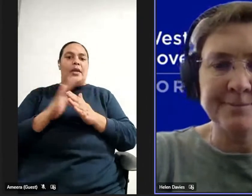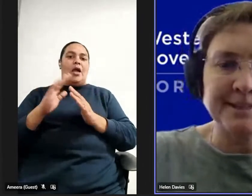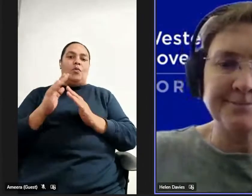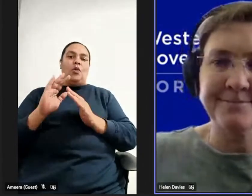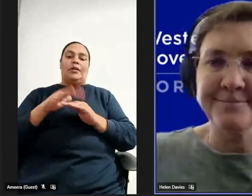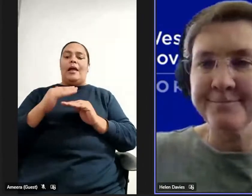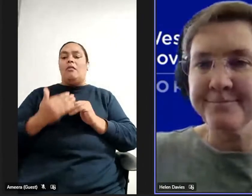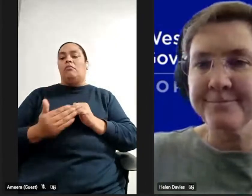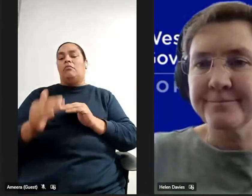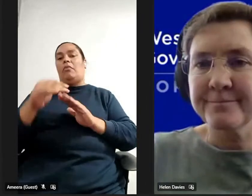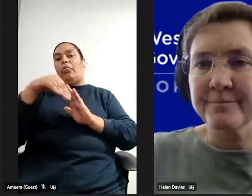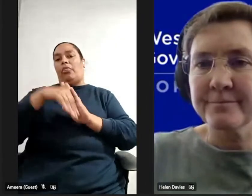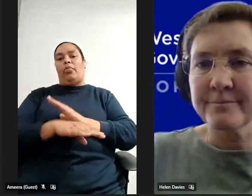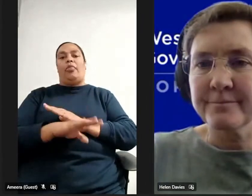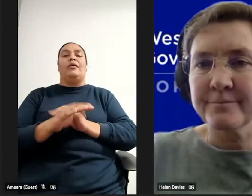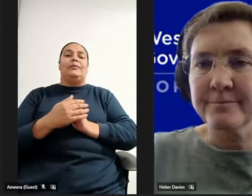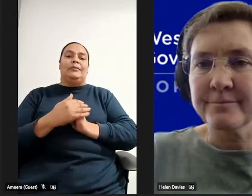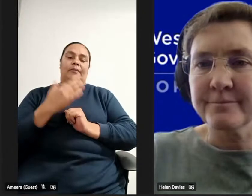market. Thanks.